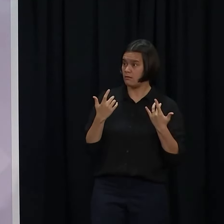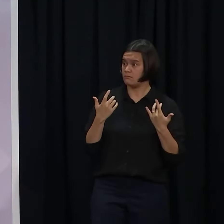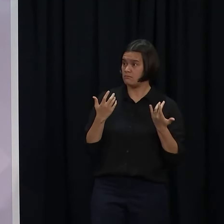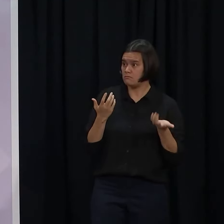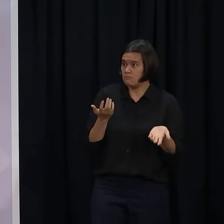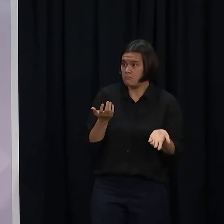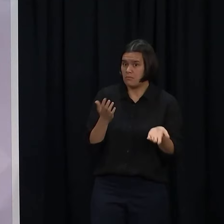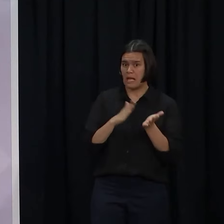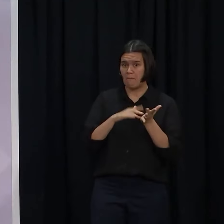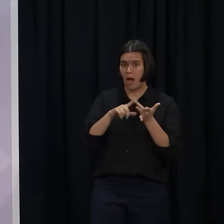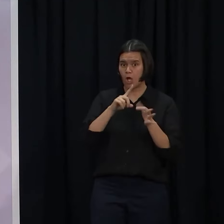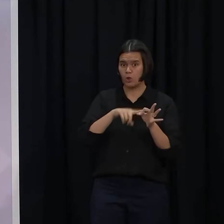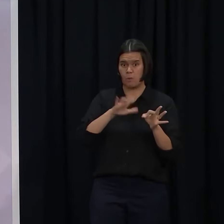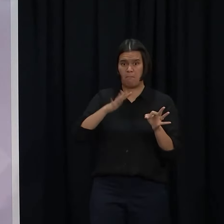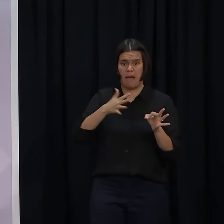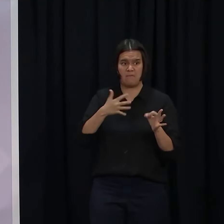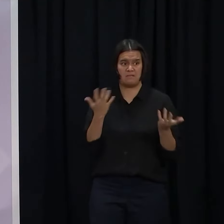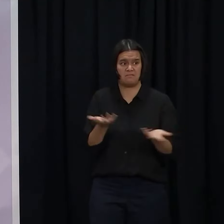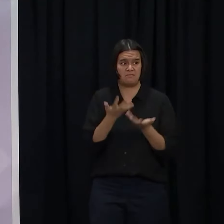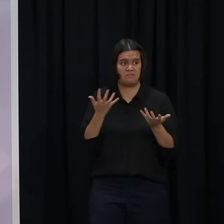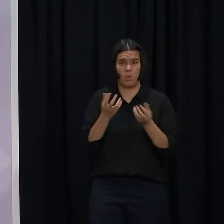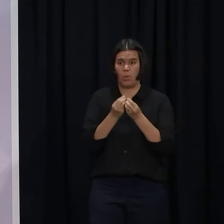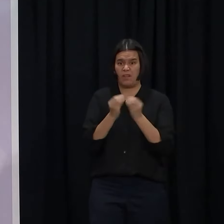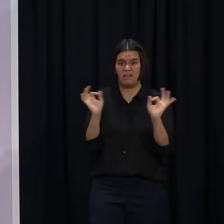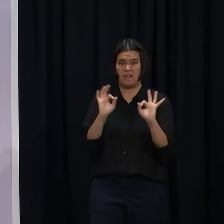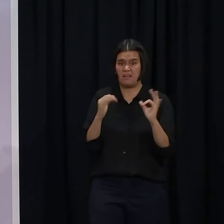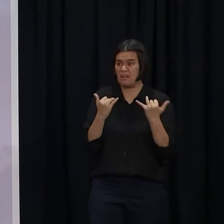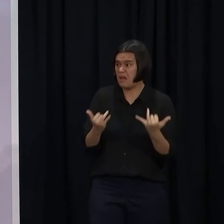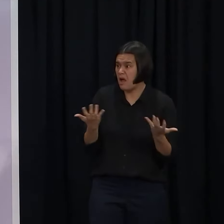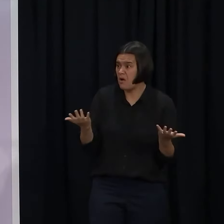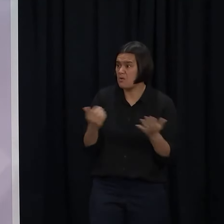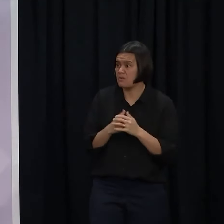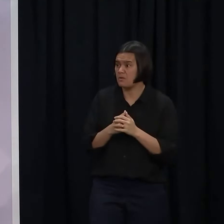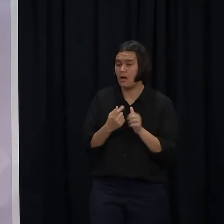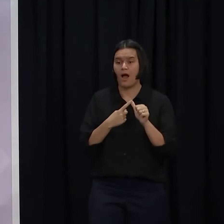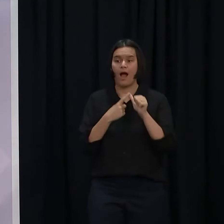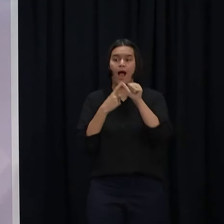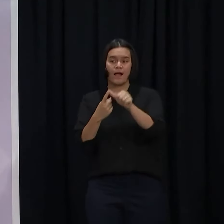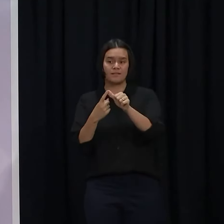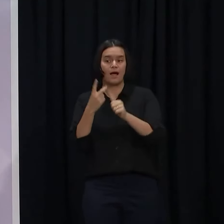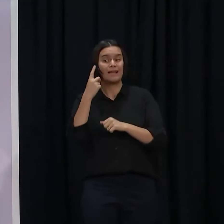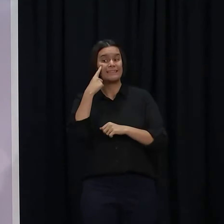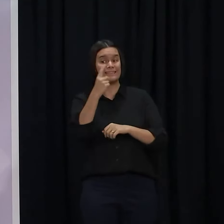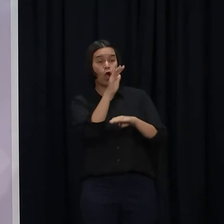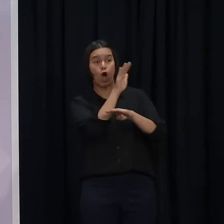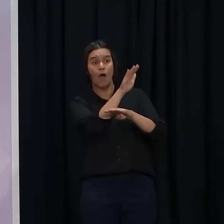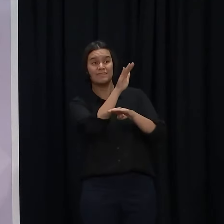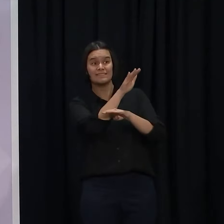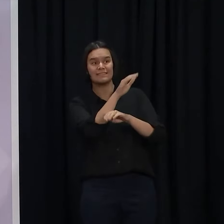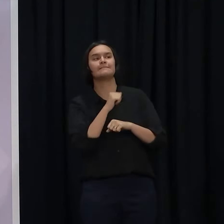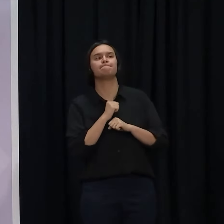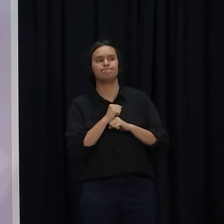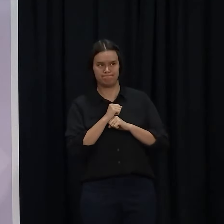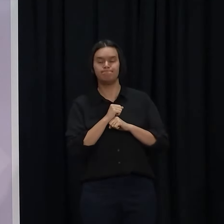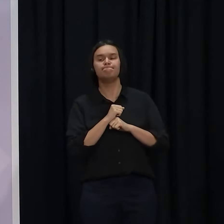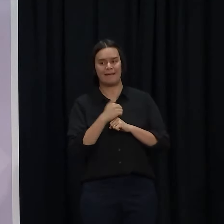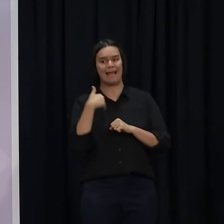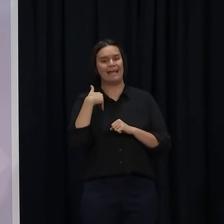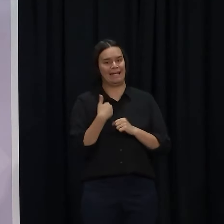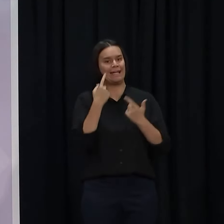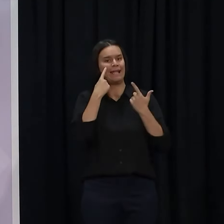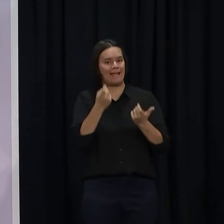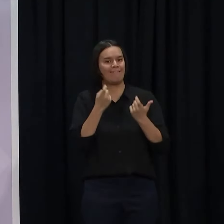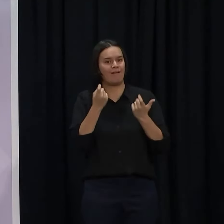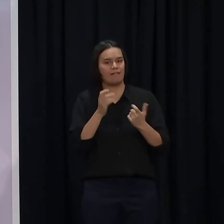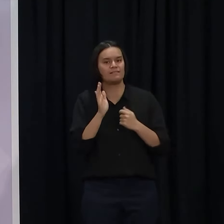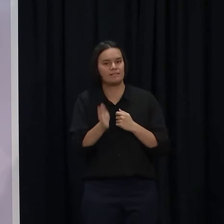border doesn't serve a purpose? As I've said, from what we've seen overseas, there's good reason to be very careful with Omicron and